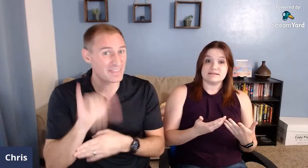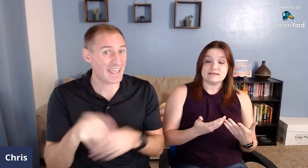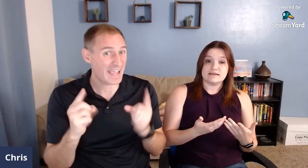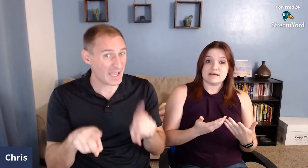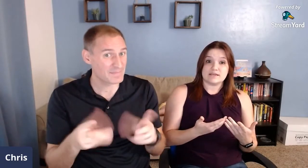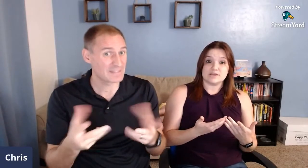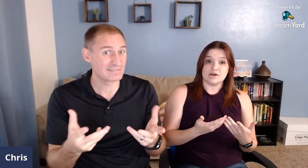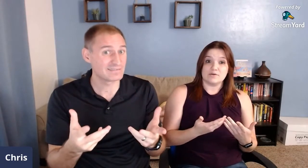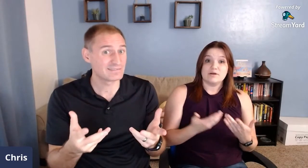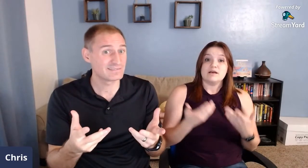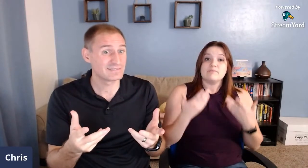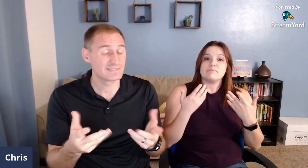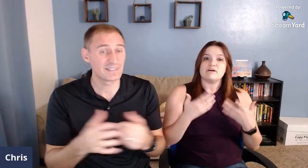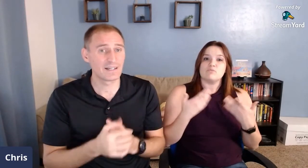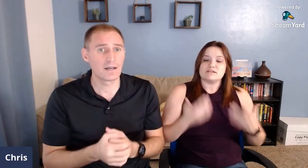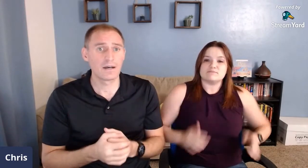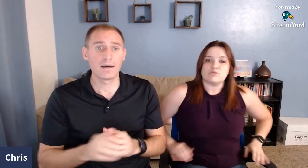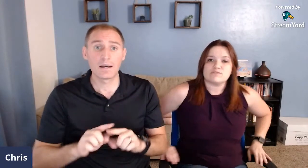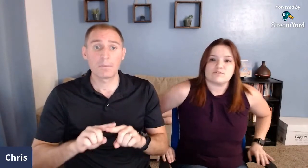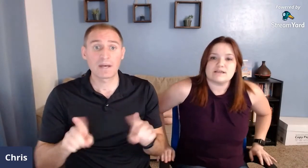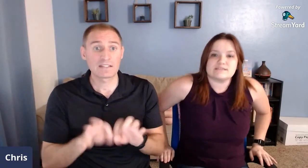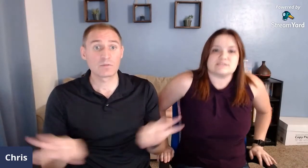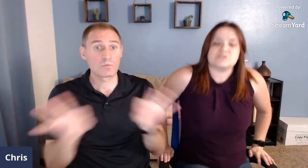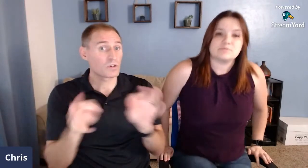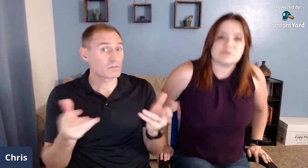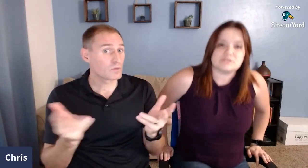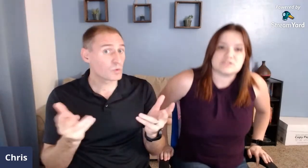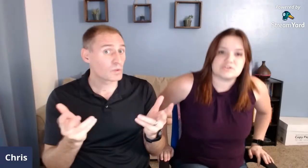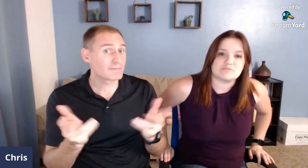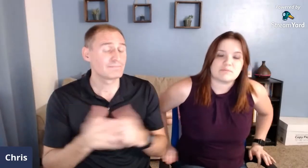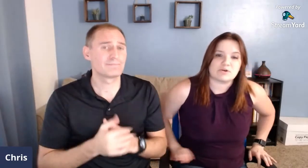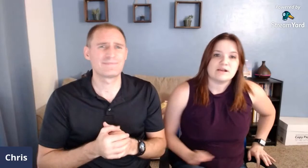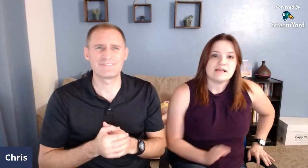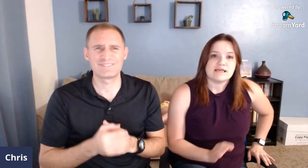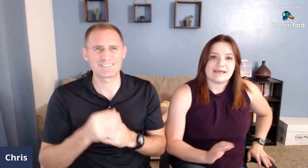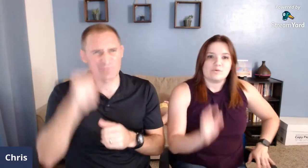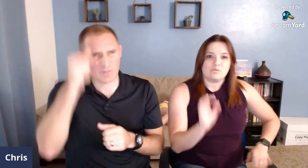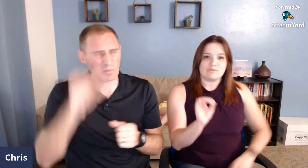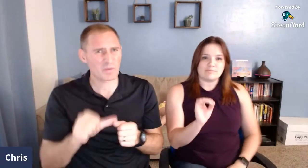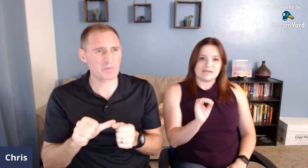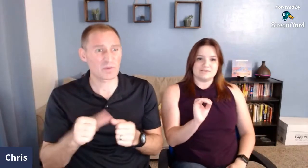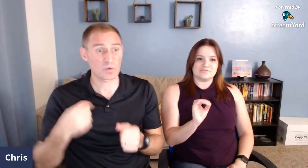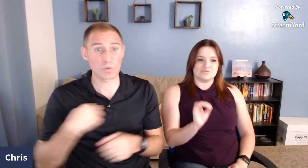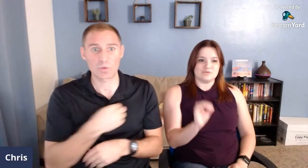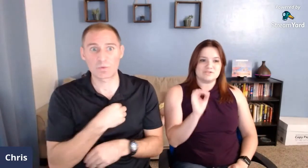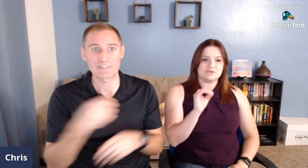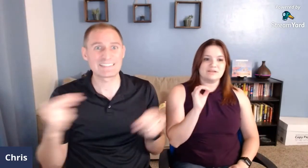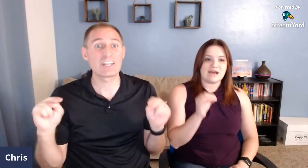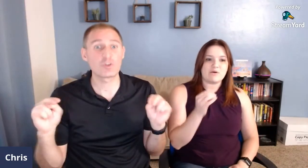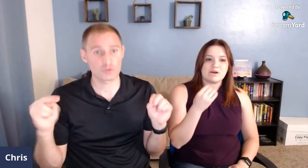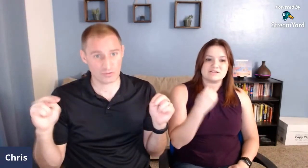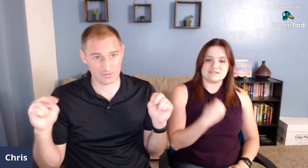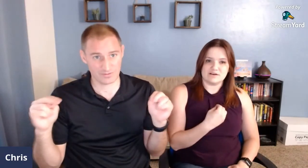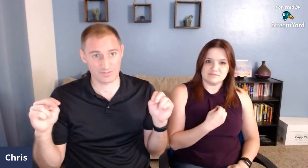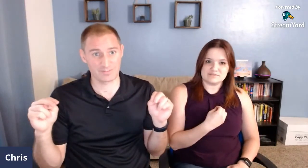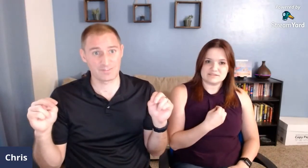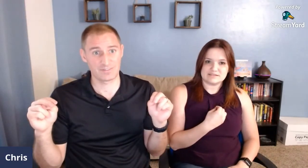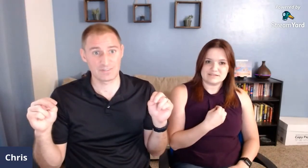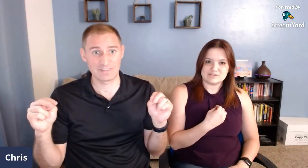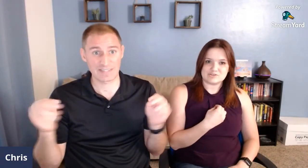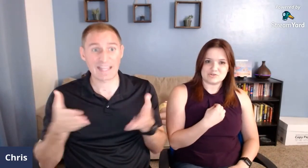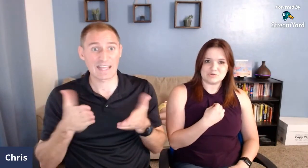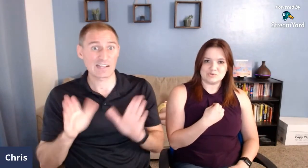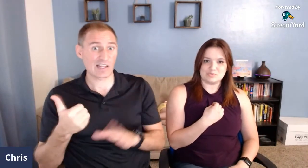happens, But what's important for us as interpreters is to remember that we remain neutral. We don't allow